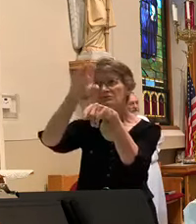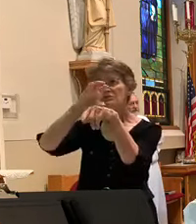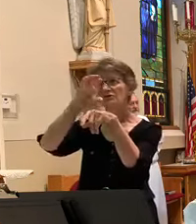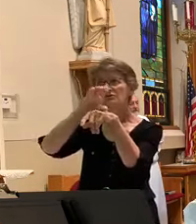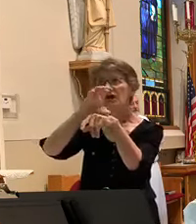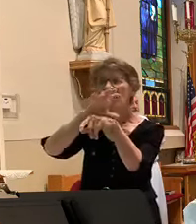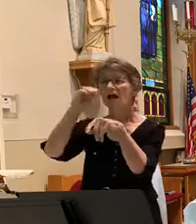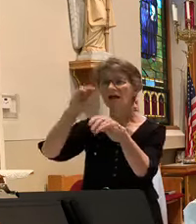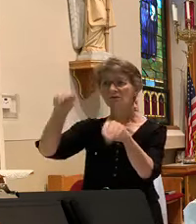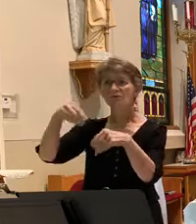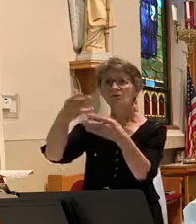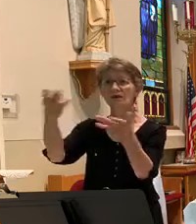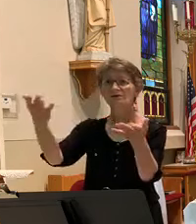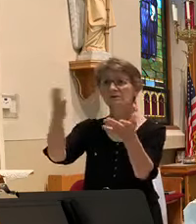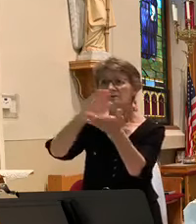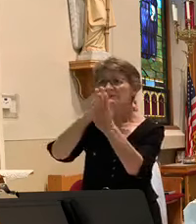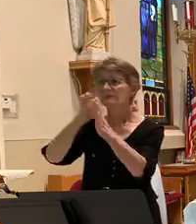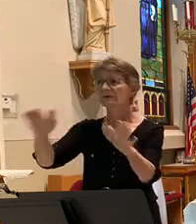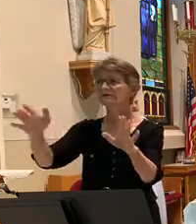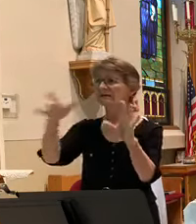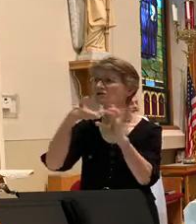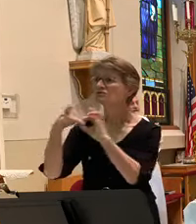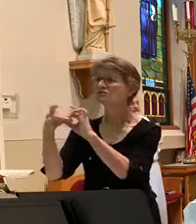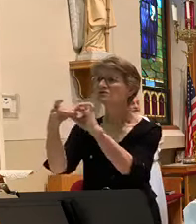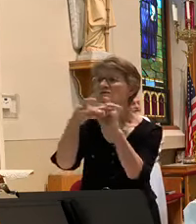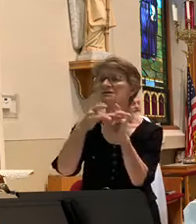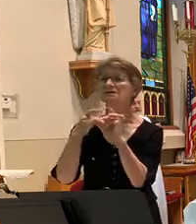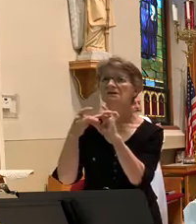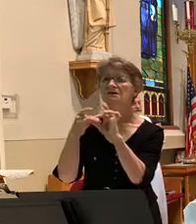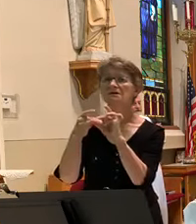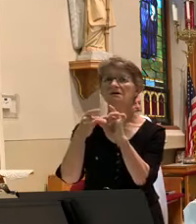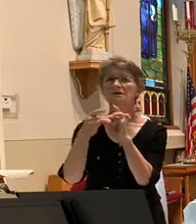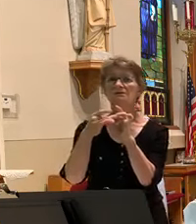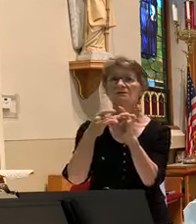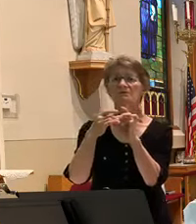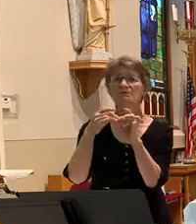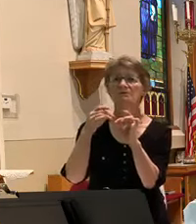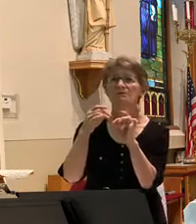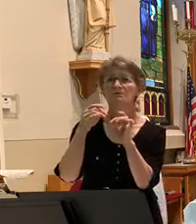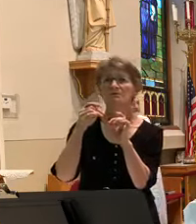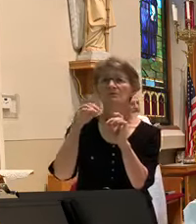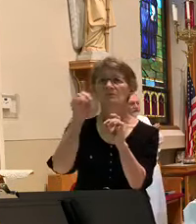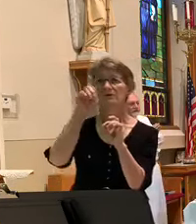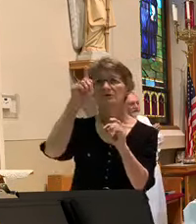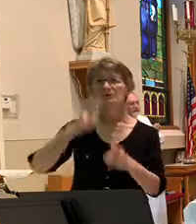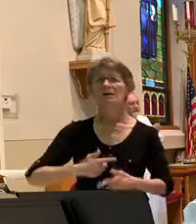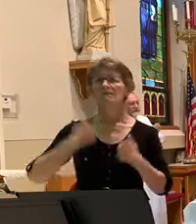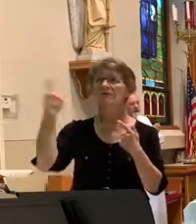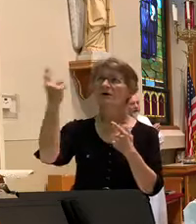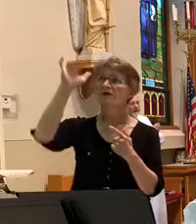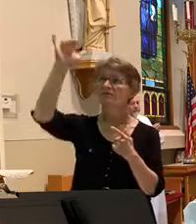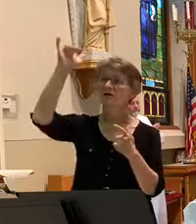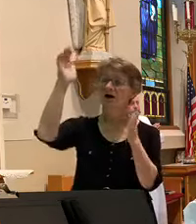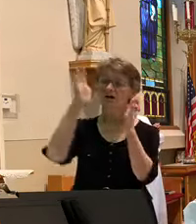church, and graciously grant her peace and unity in accordance with your will, who live and reign forever and ever.